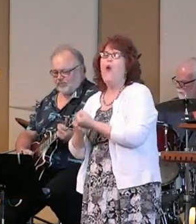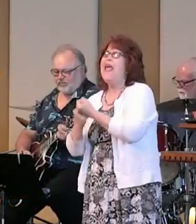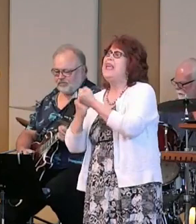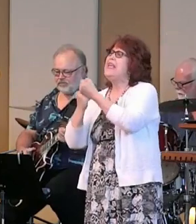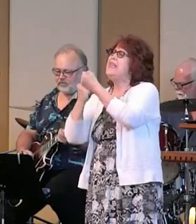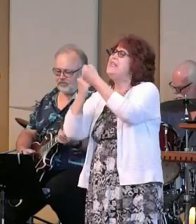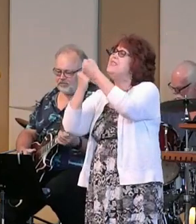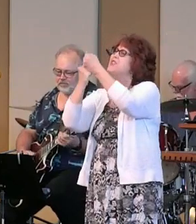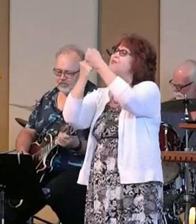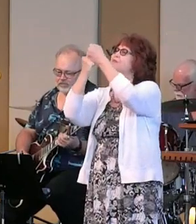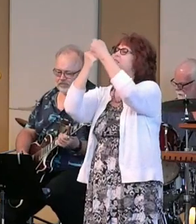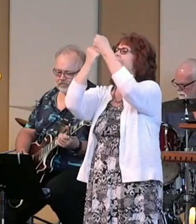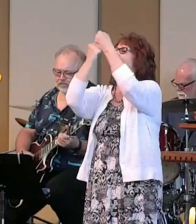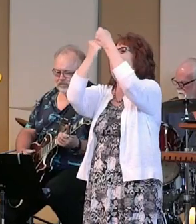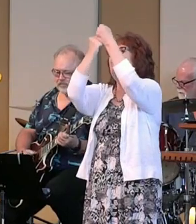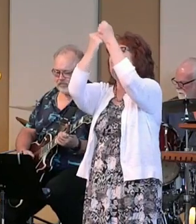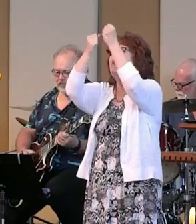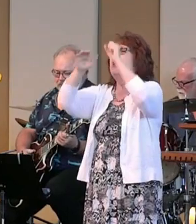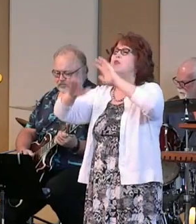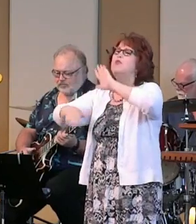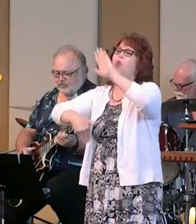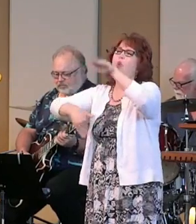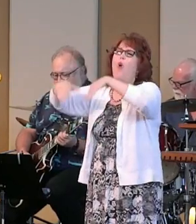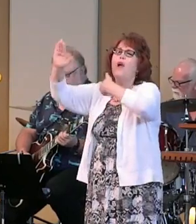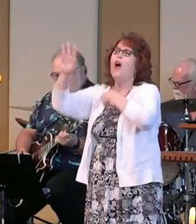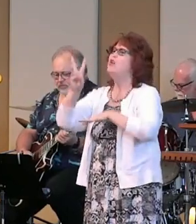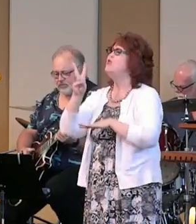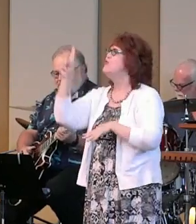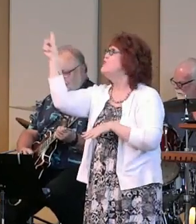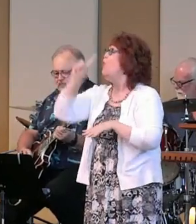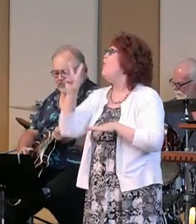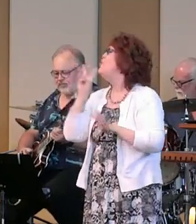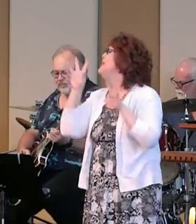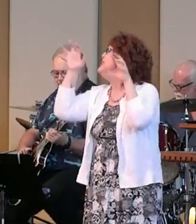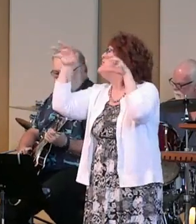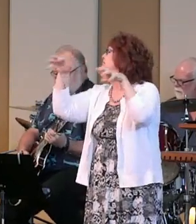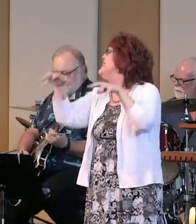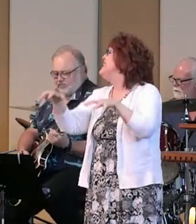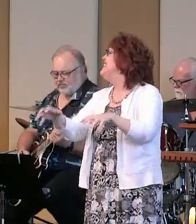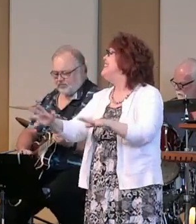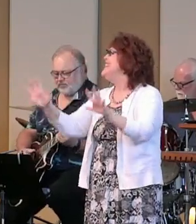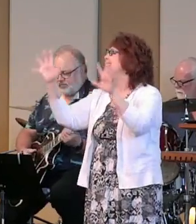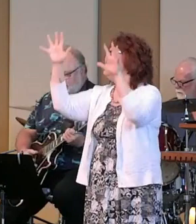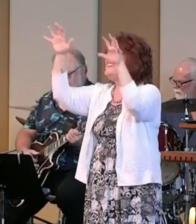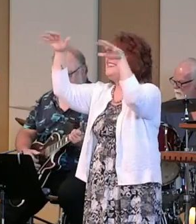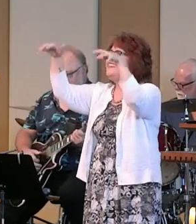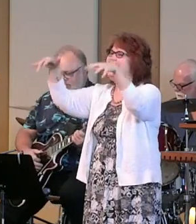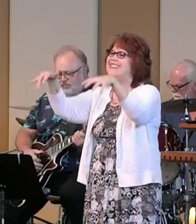Raise me up to walk on stormy seas.